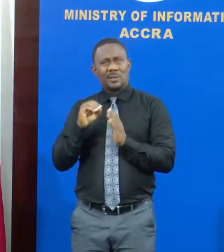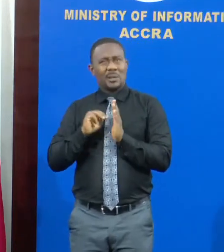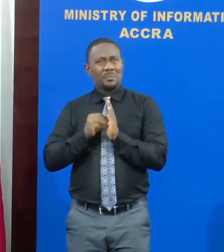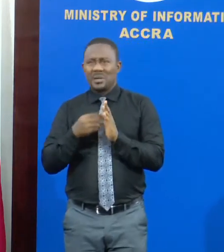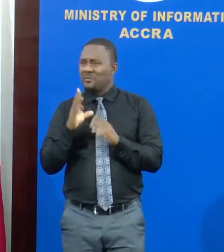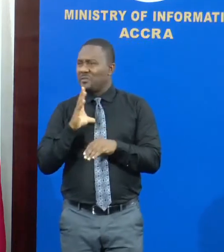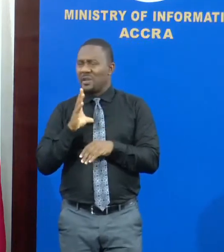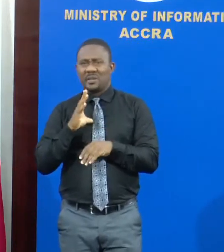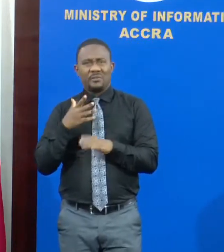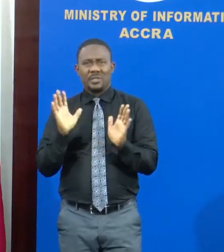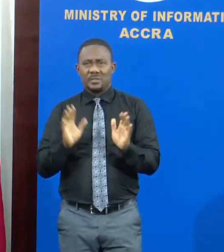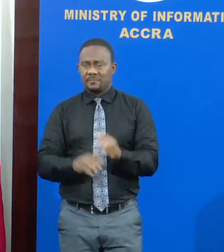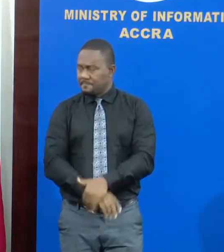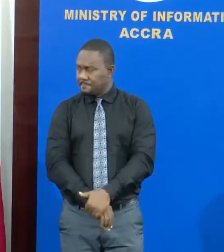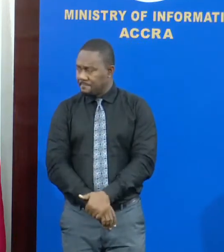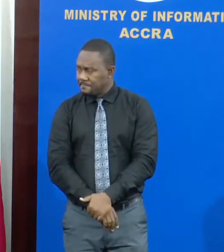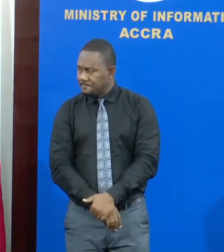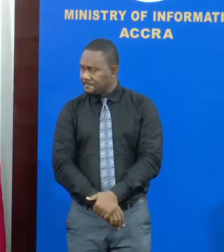get it done.